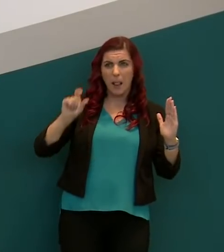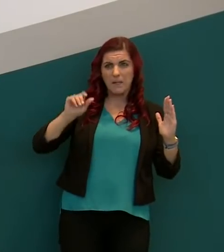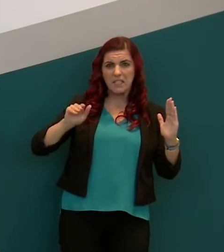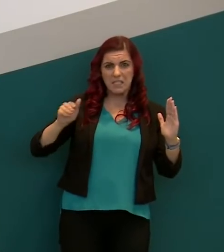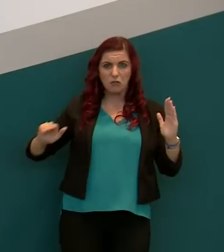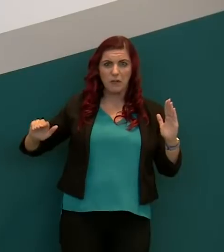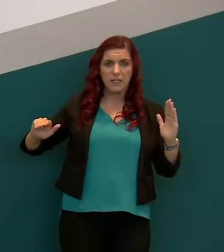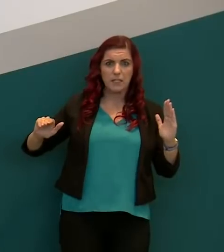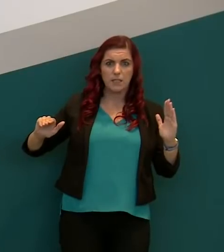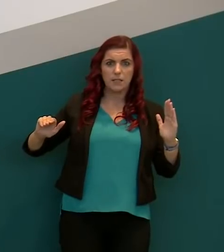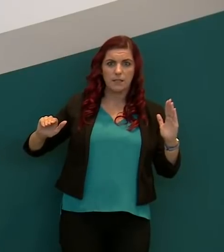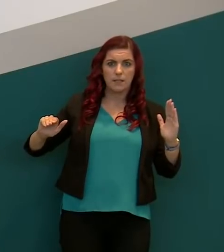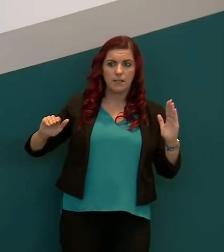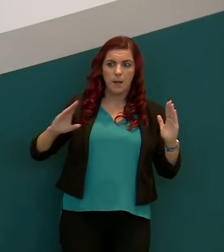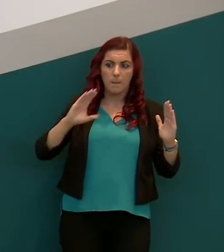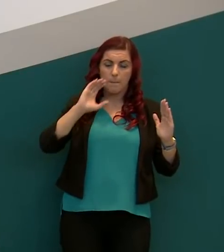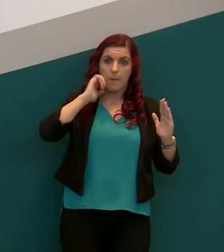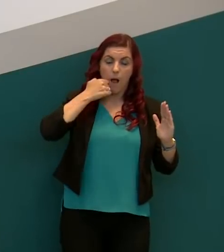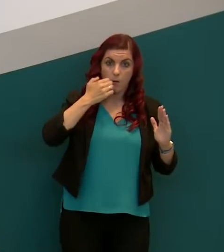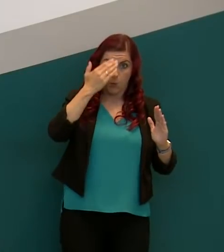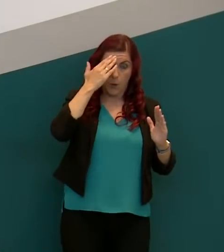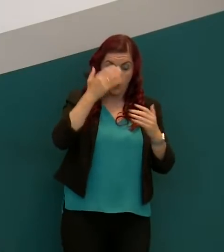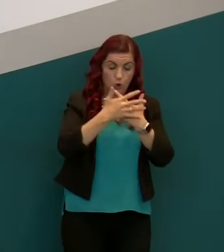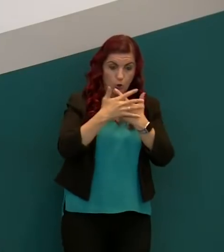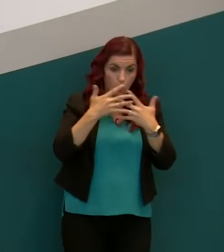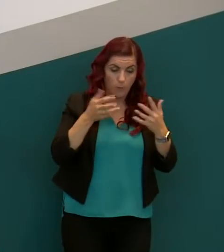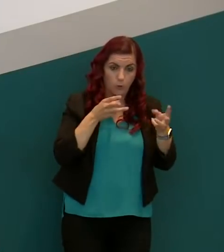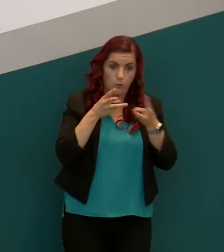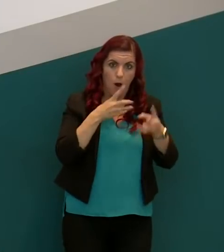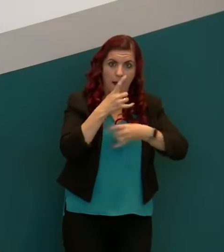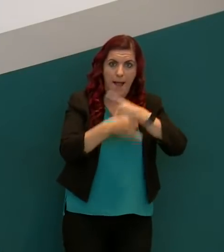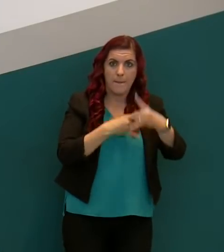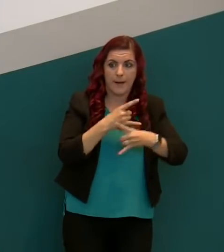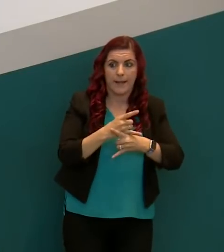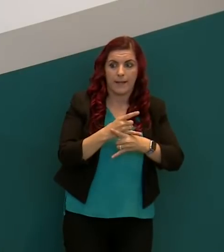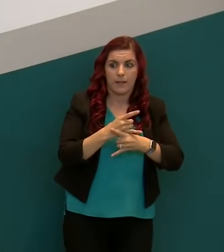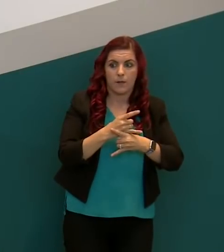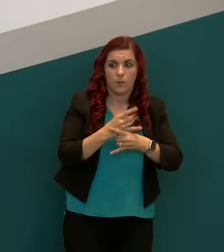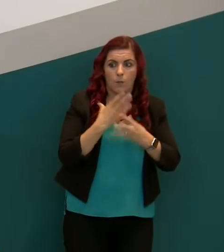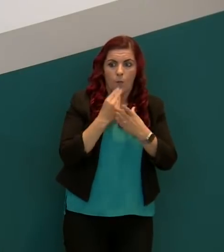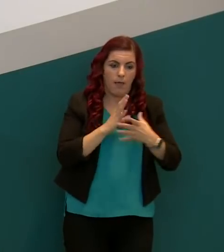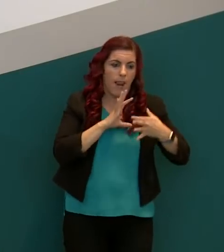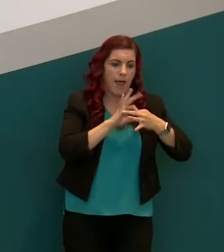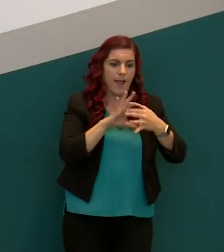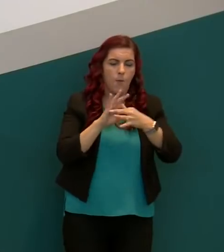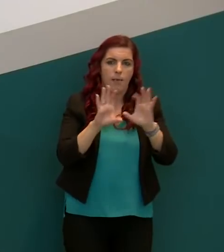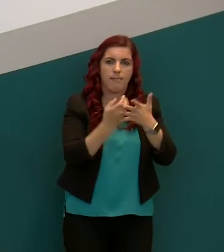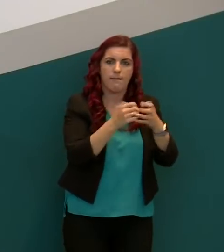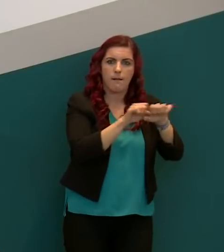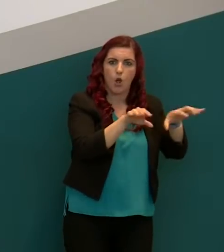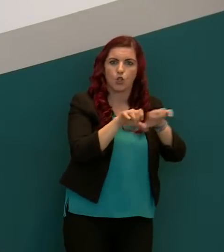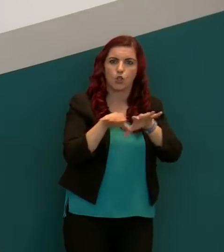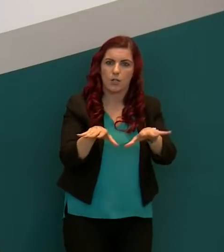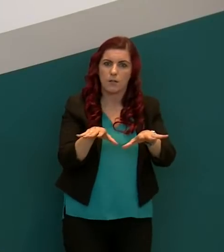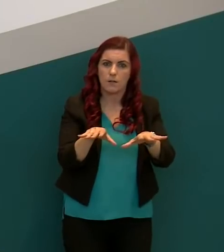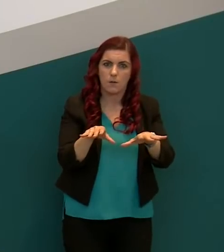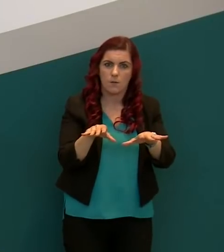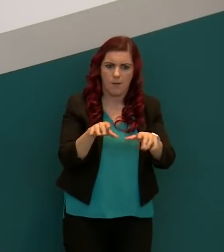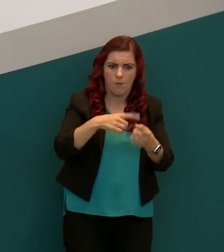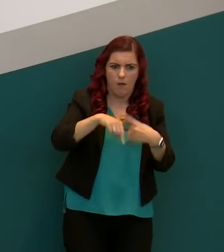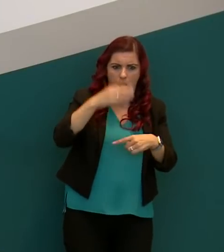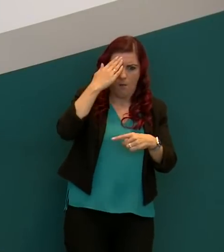little, given the intensive work that's ongoing around following up cases linked with the clusters that we know